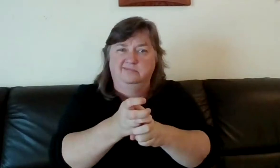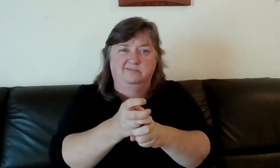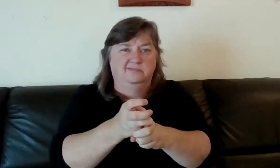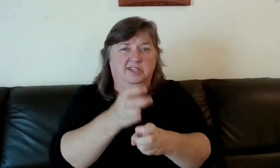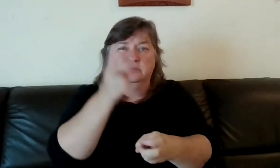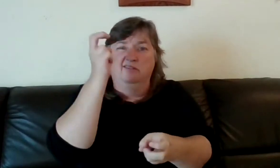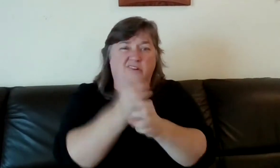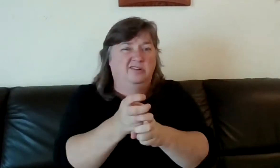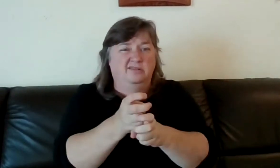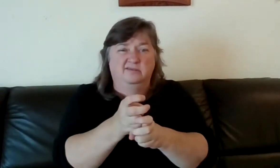That's hard.